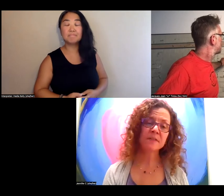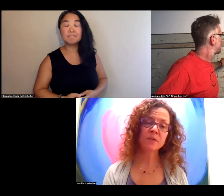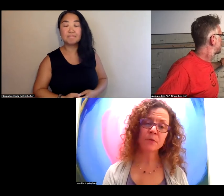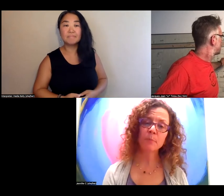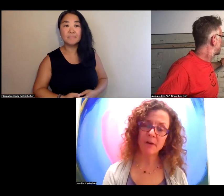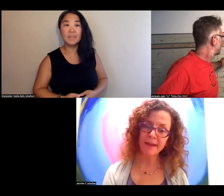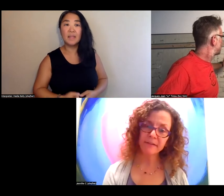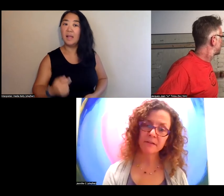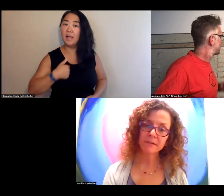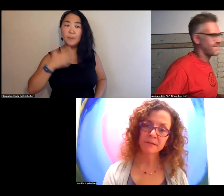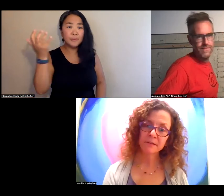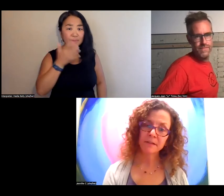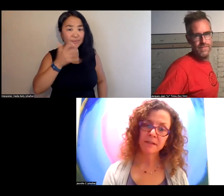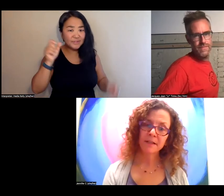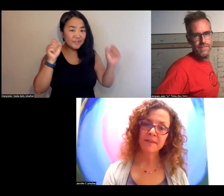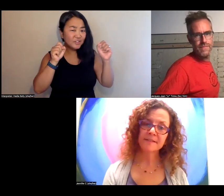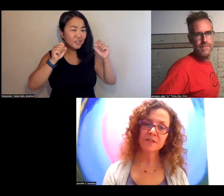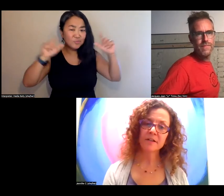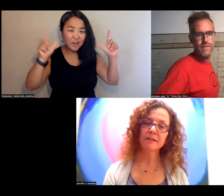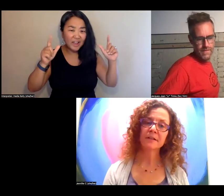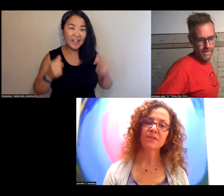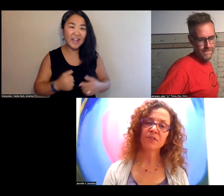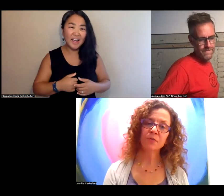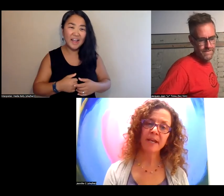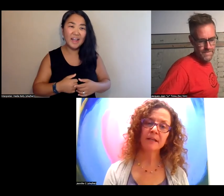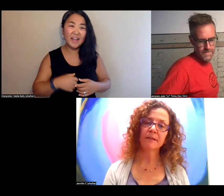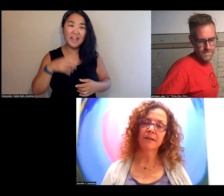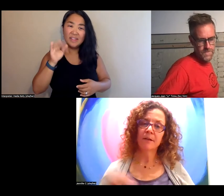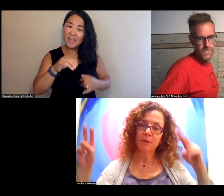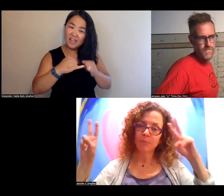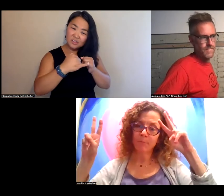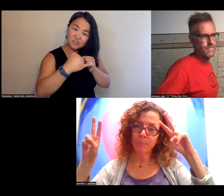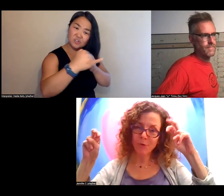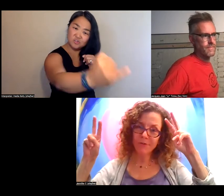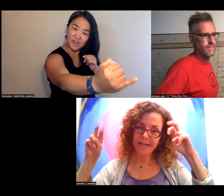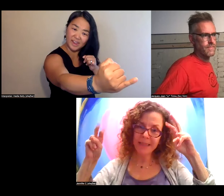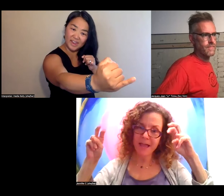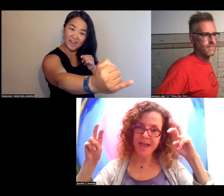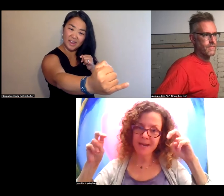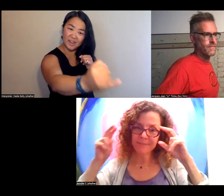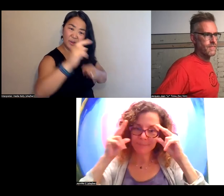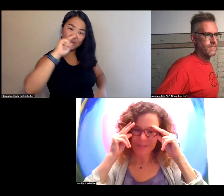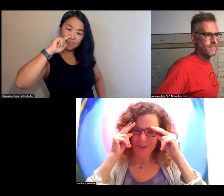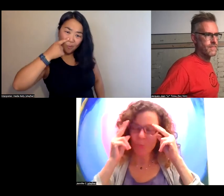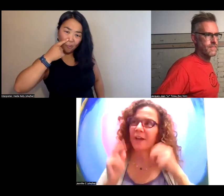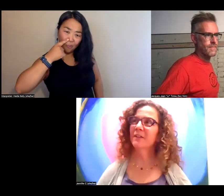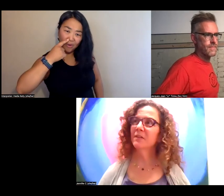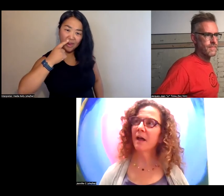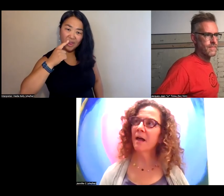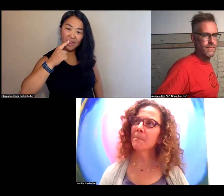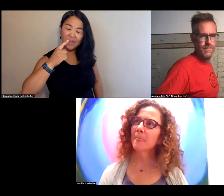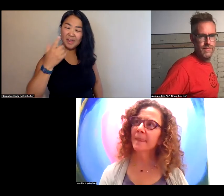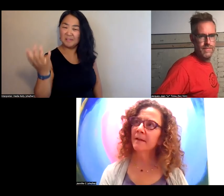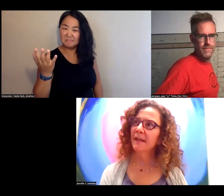I was so surprised that such a straight, boring line